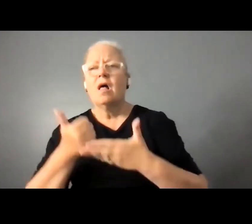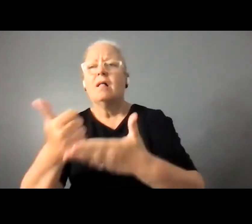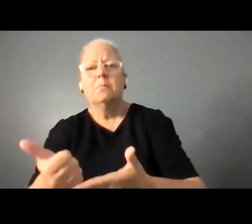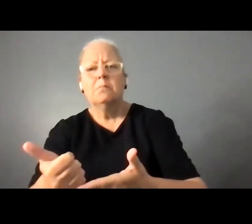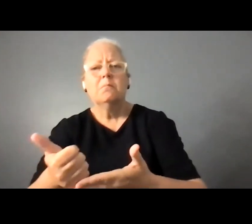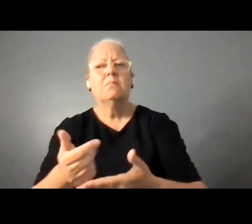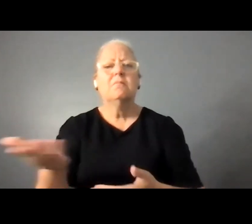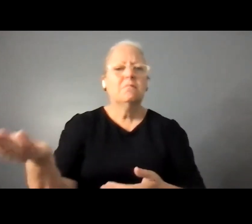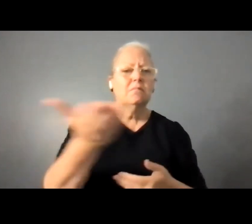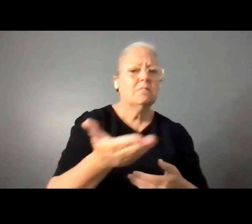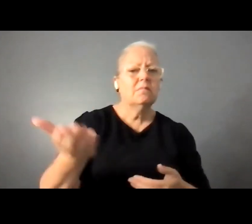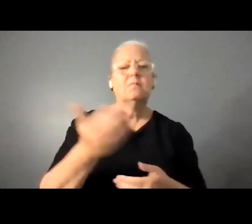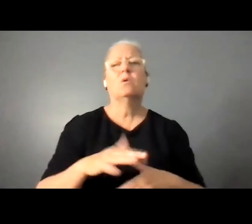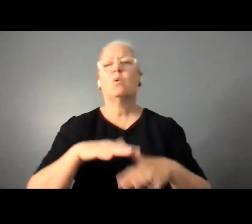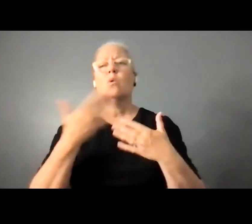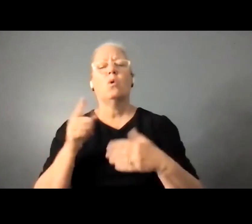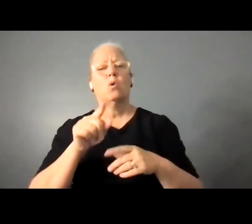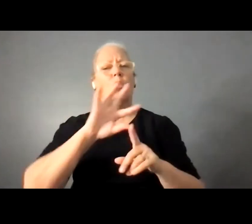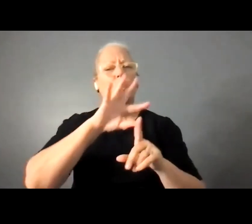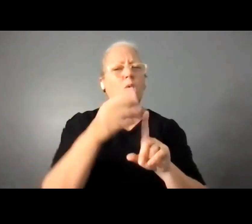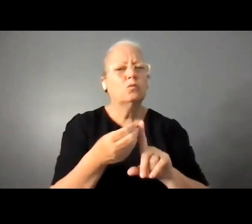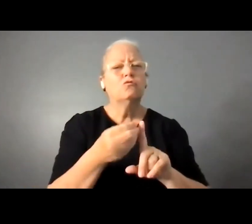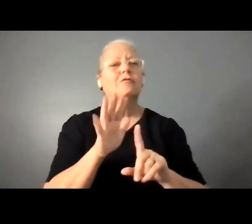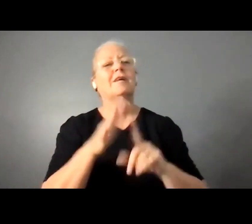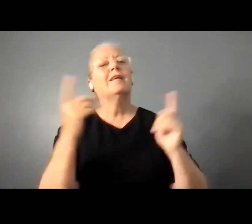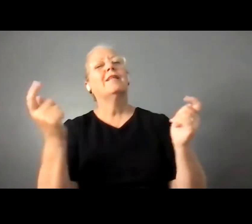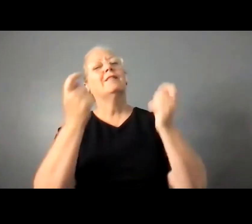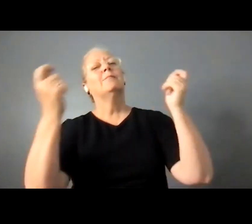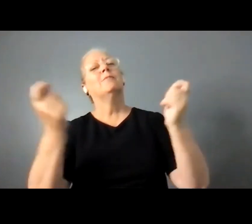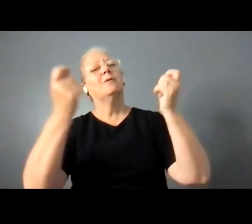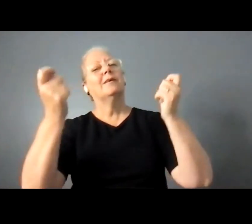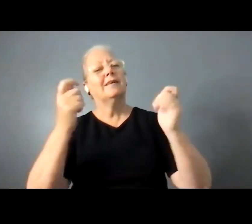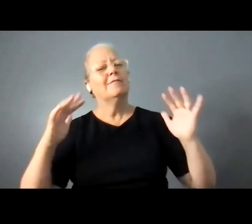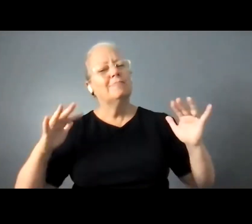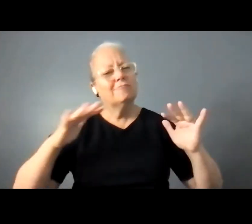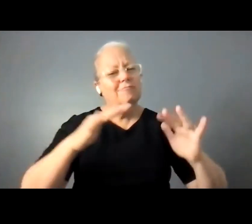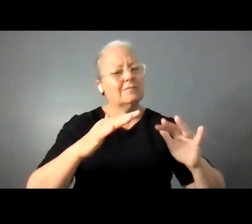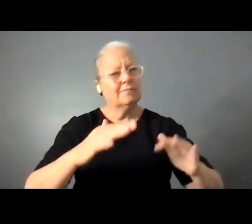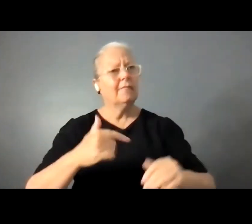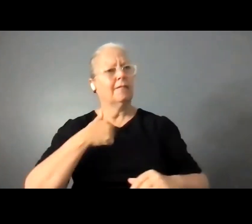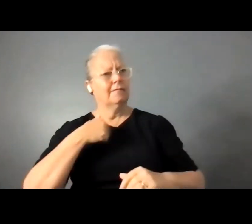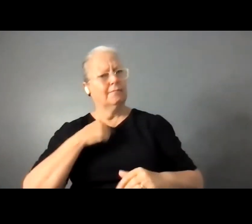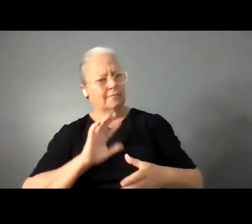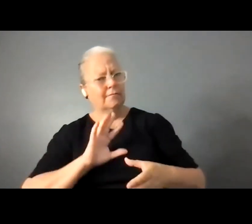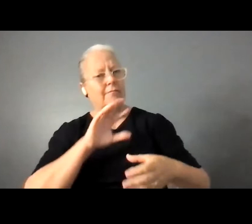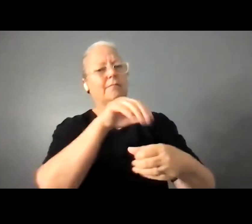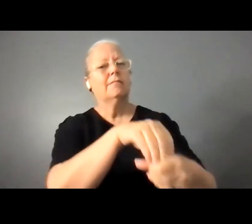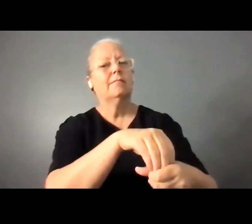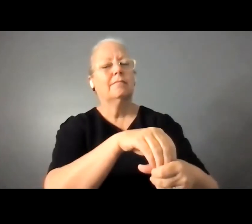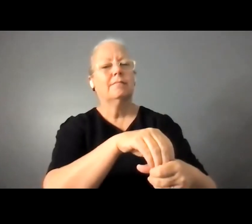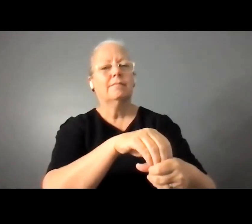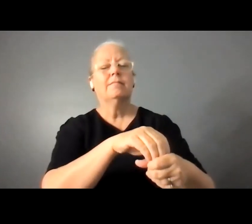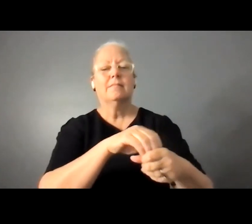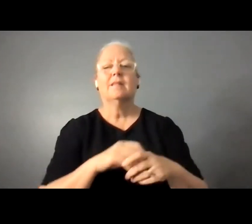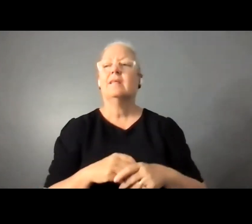in cultural ceremony like other people, and also to be given opportunities to own properties